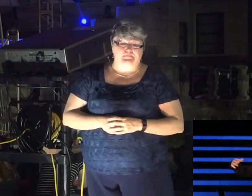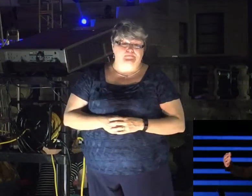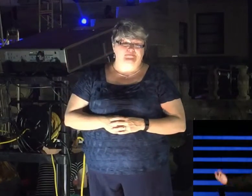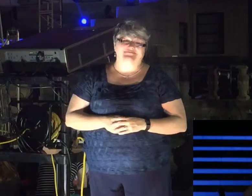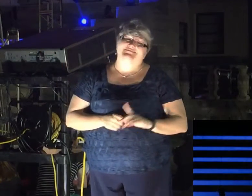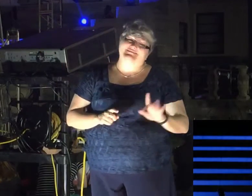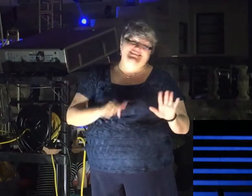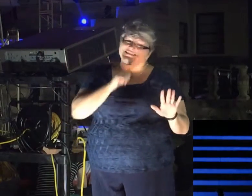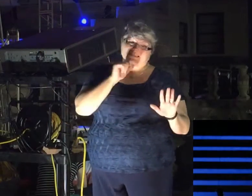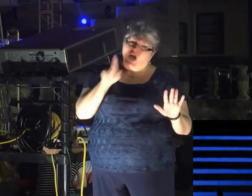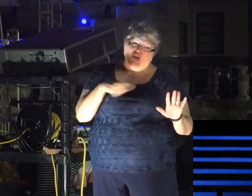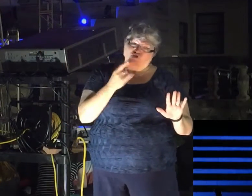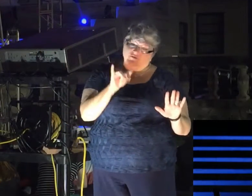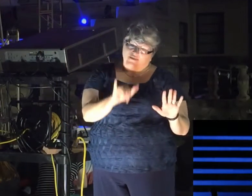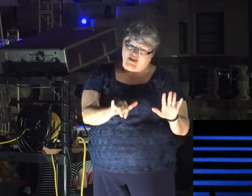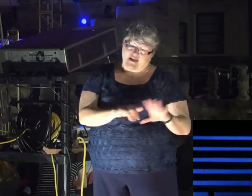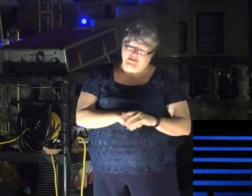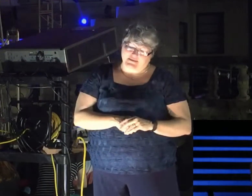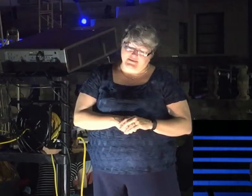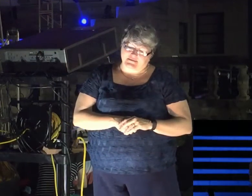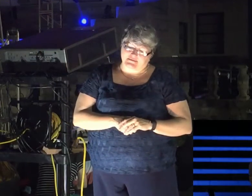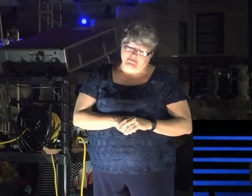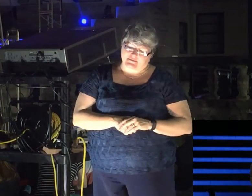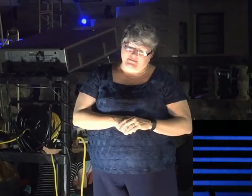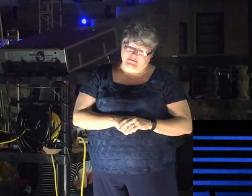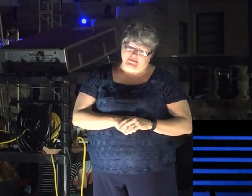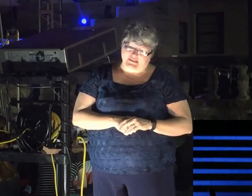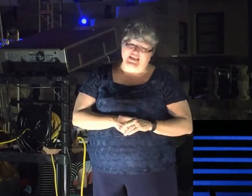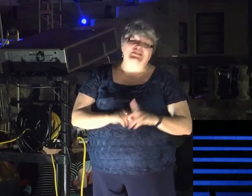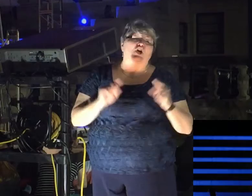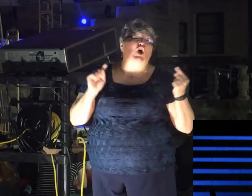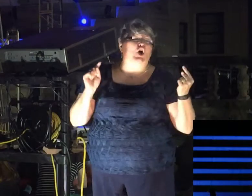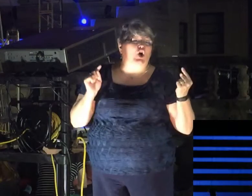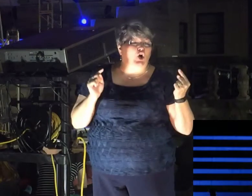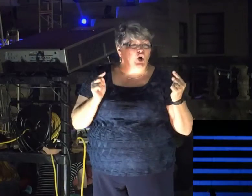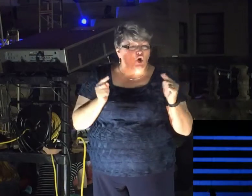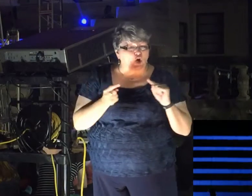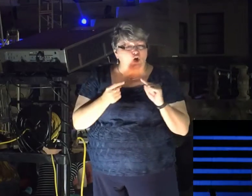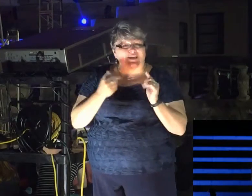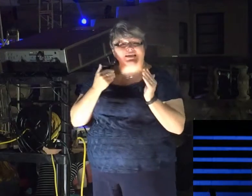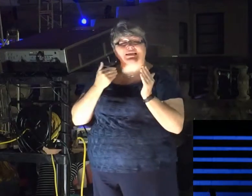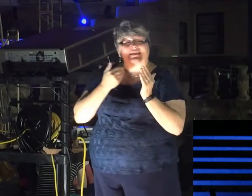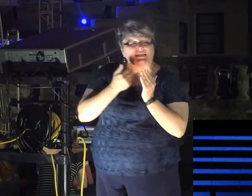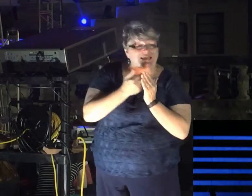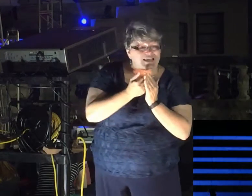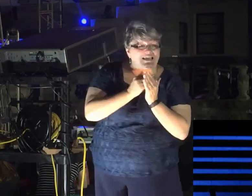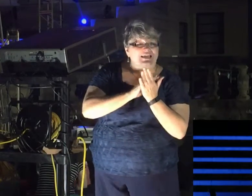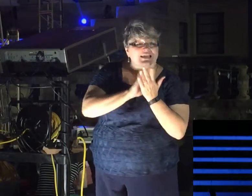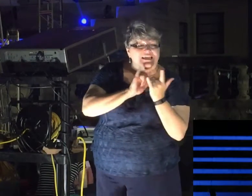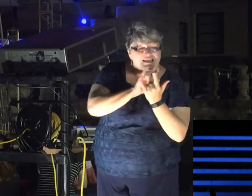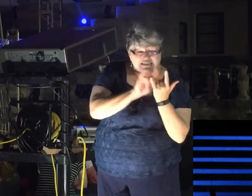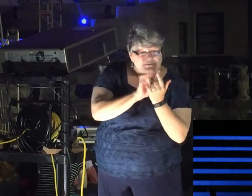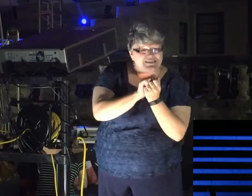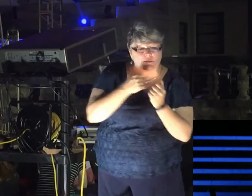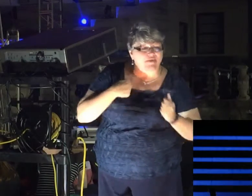right? And it's not just that, it's hurting intimacy with